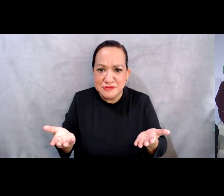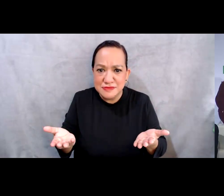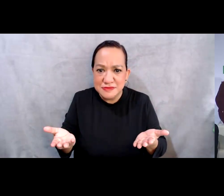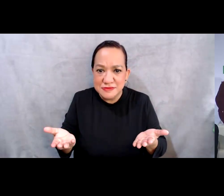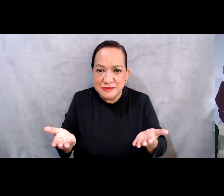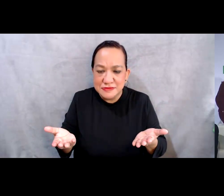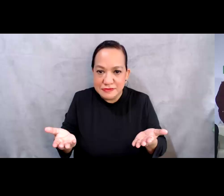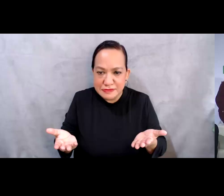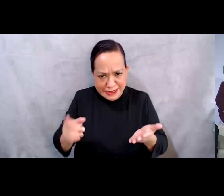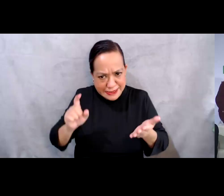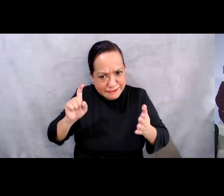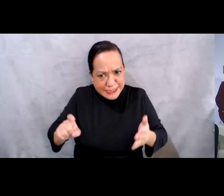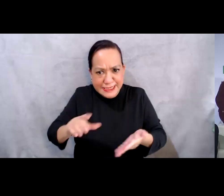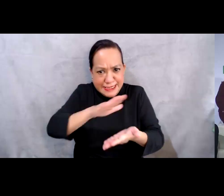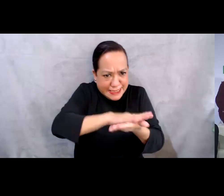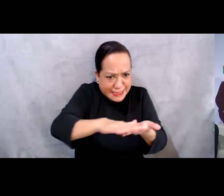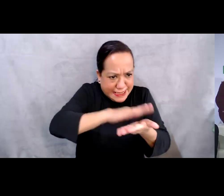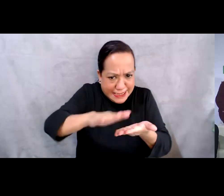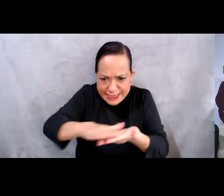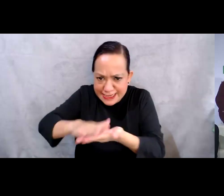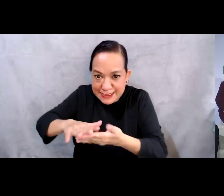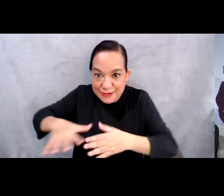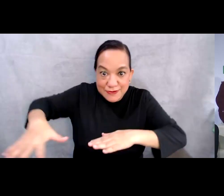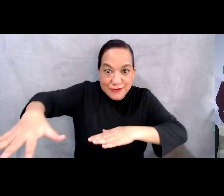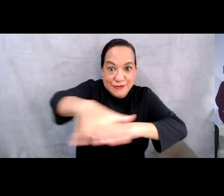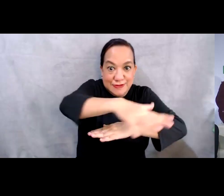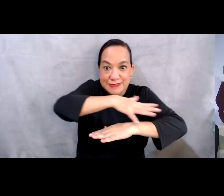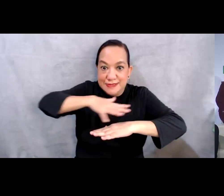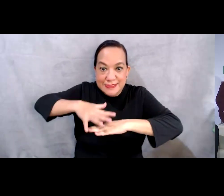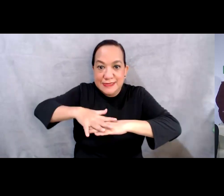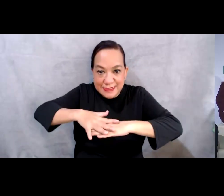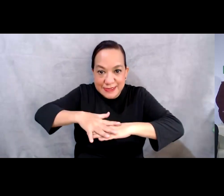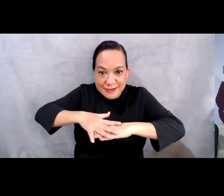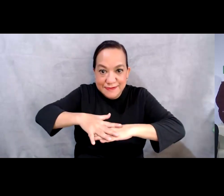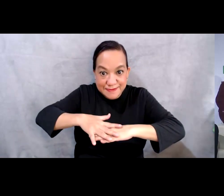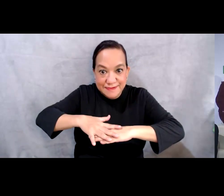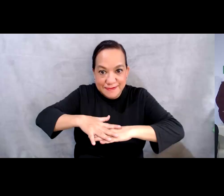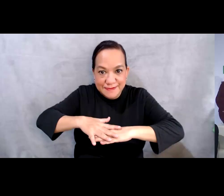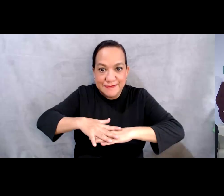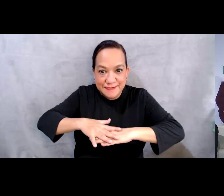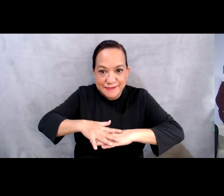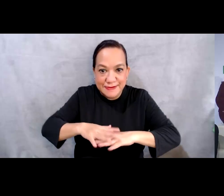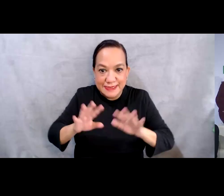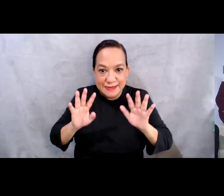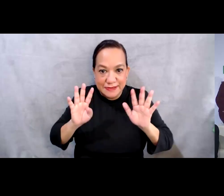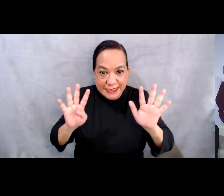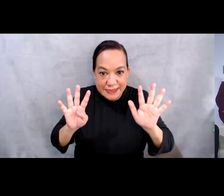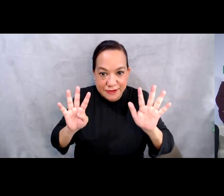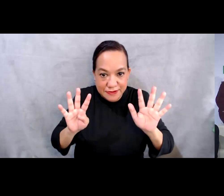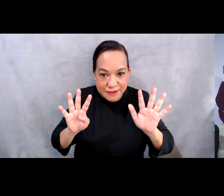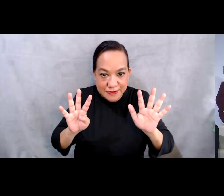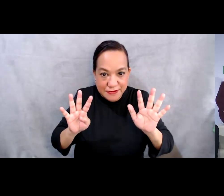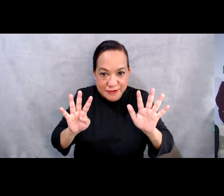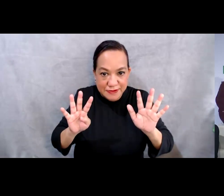plots, which in Mongolian tradition, where people live in hotel, this is a tradition where they